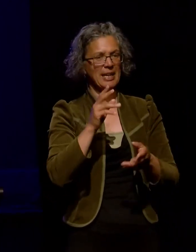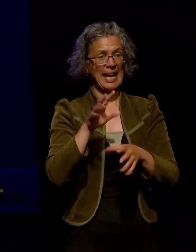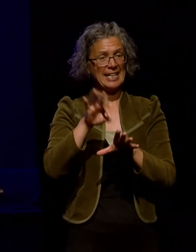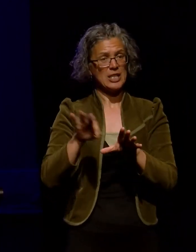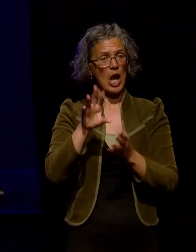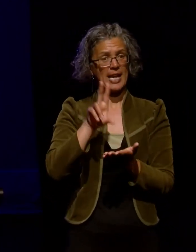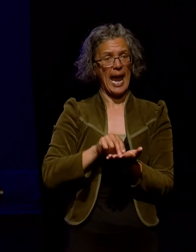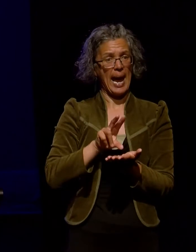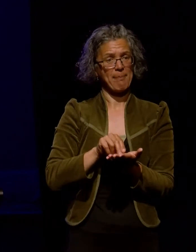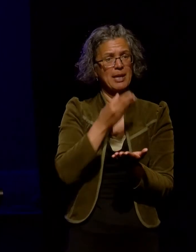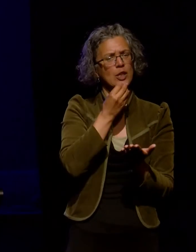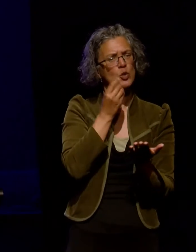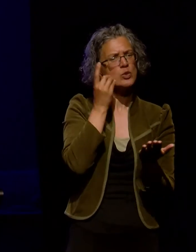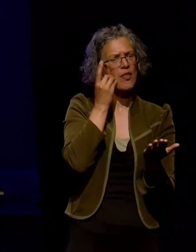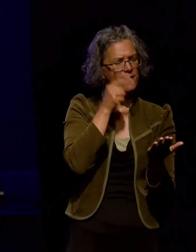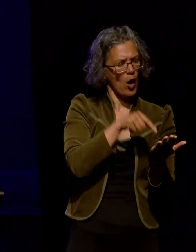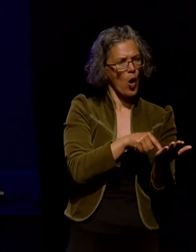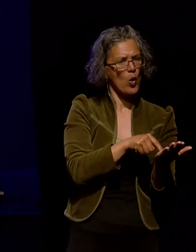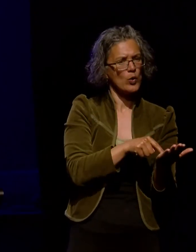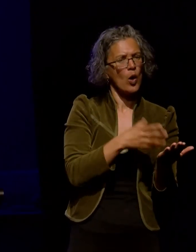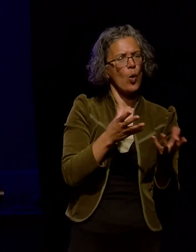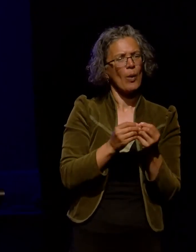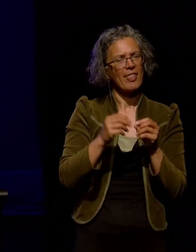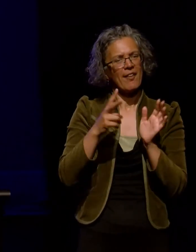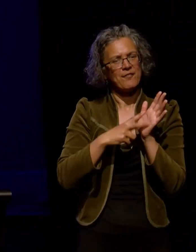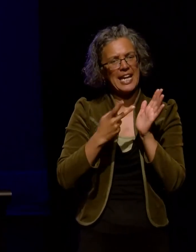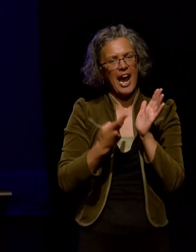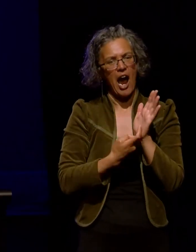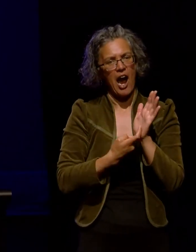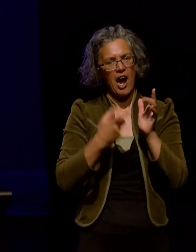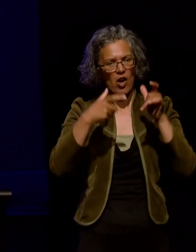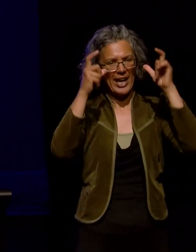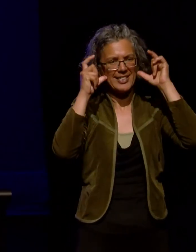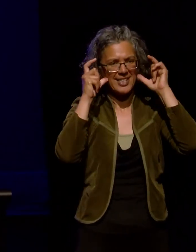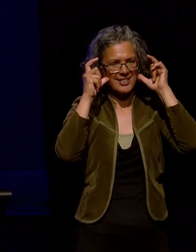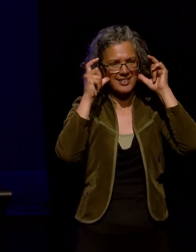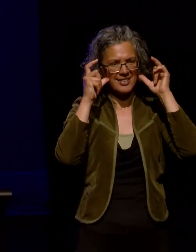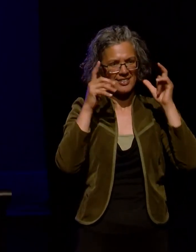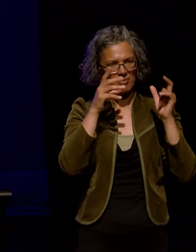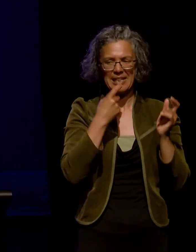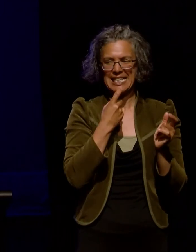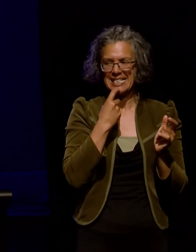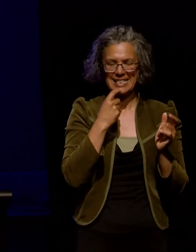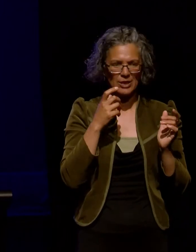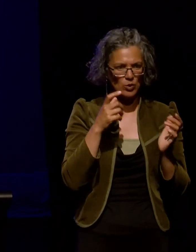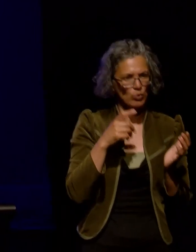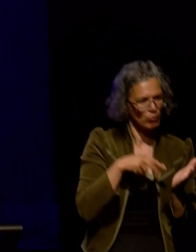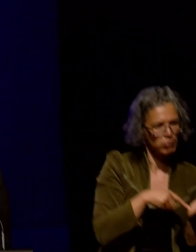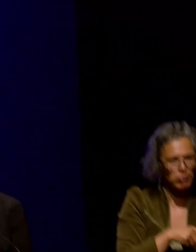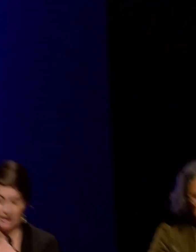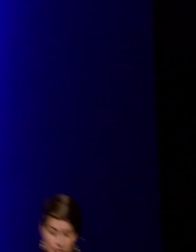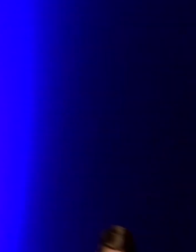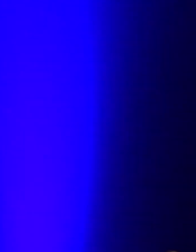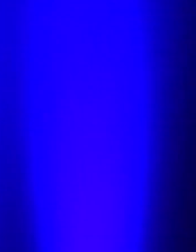that can be used with a phone and a VR headset, which was much more accessible and transportable. With his version, he has added a